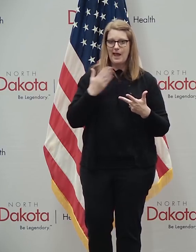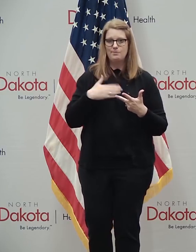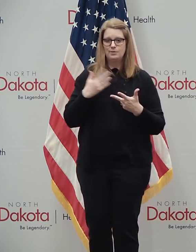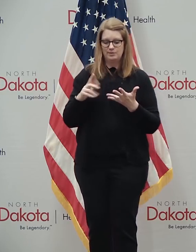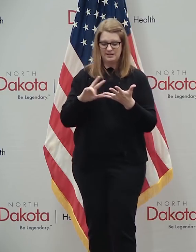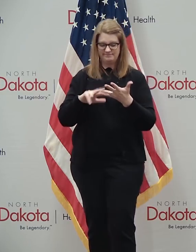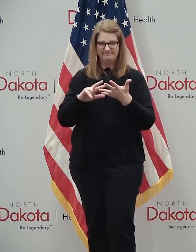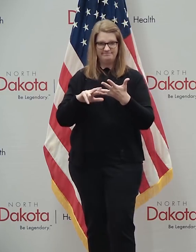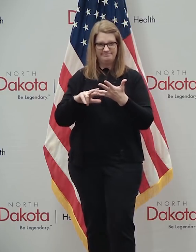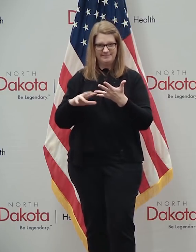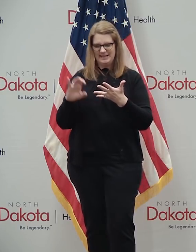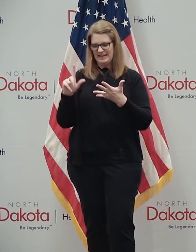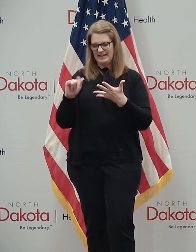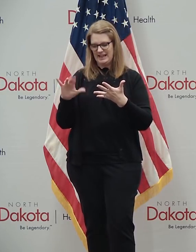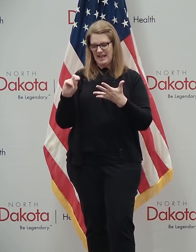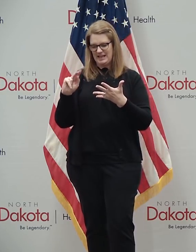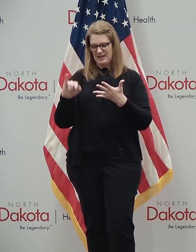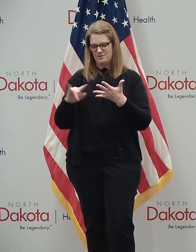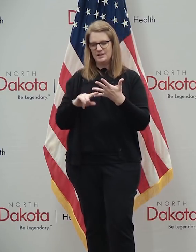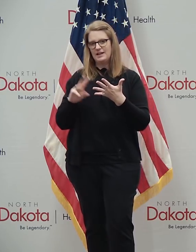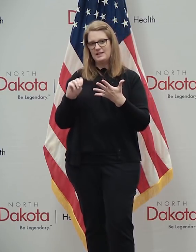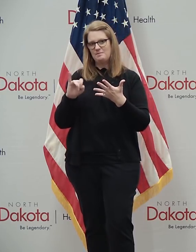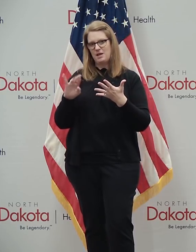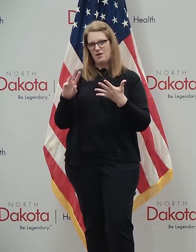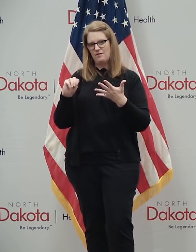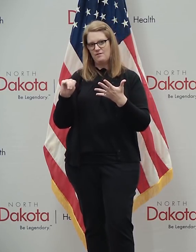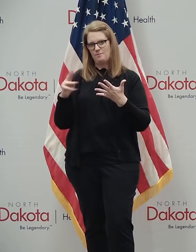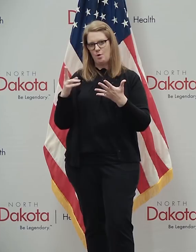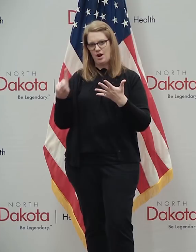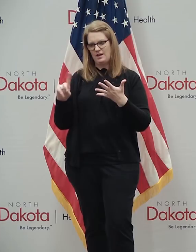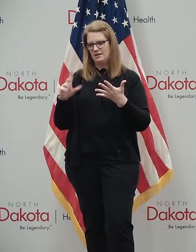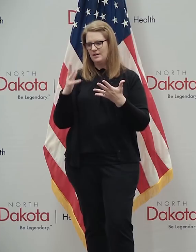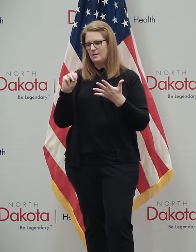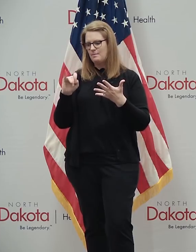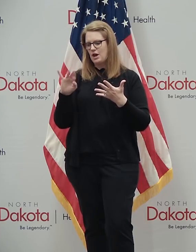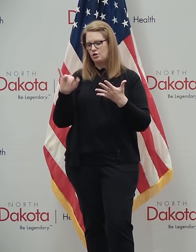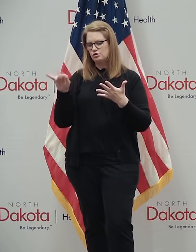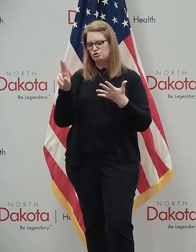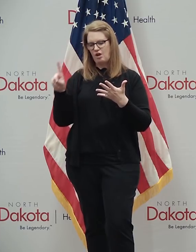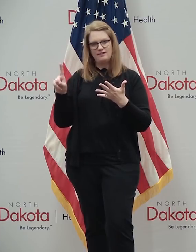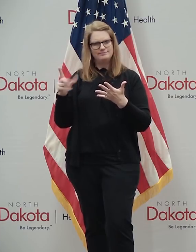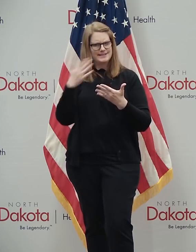collaboration already happening with Clay County and with the Mayor of Moorhead, Mayor Judd. So